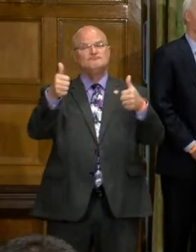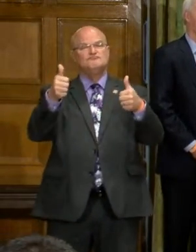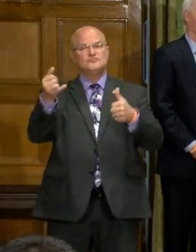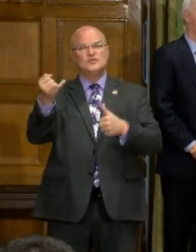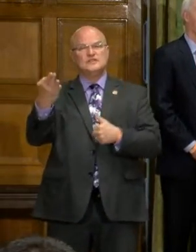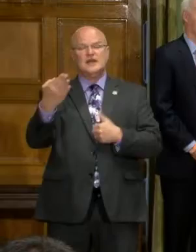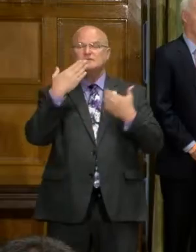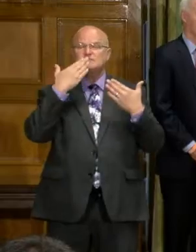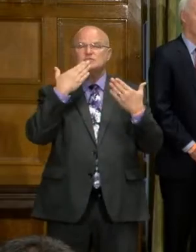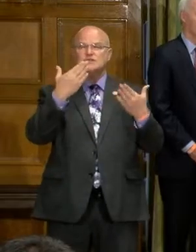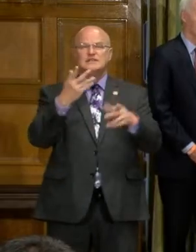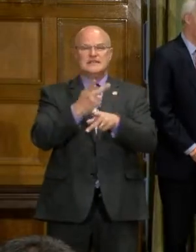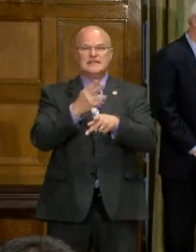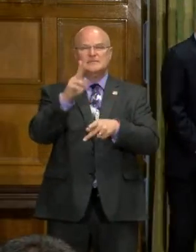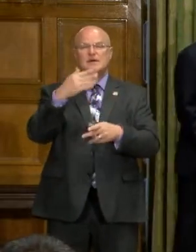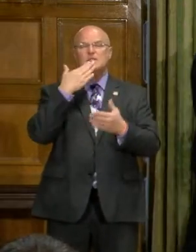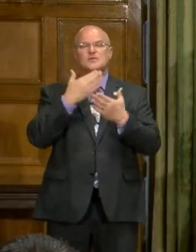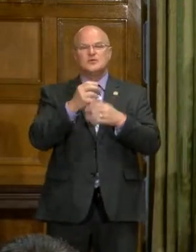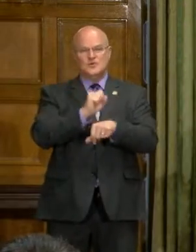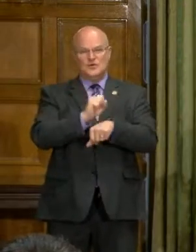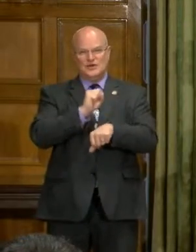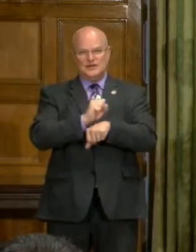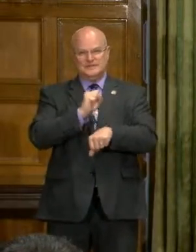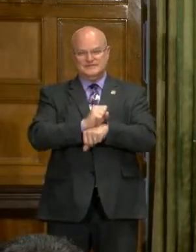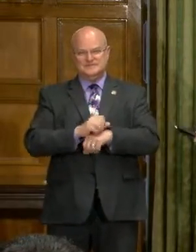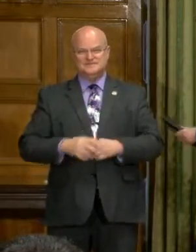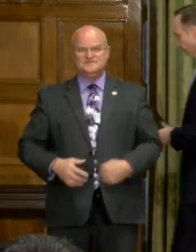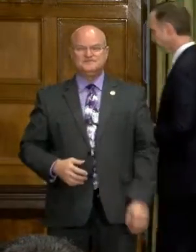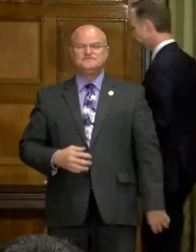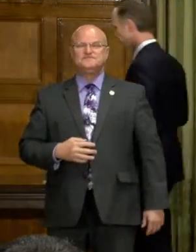job. We appreciate you. Keep up the good work.